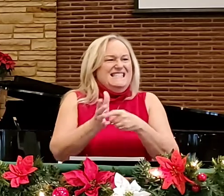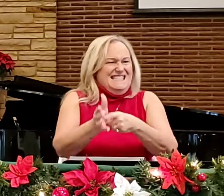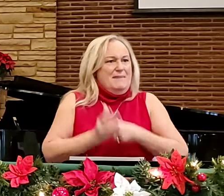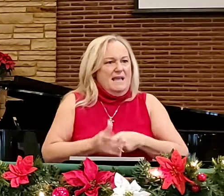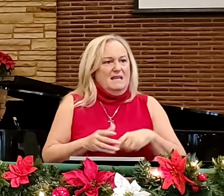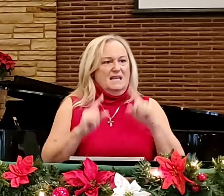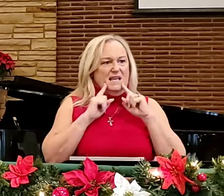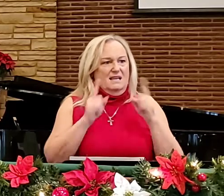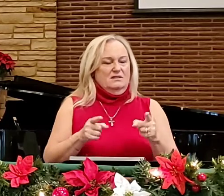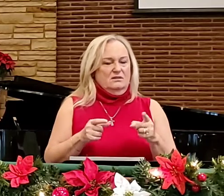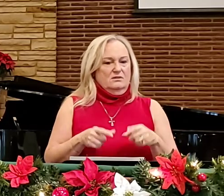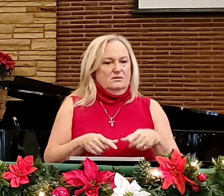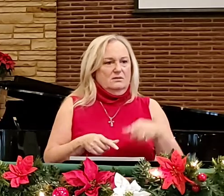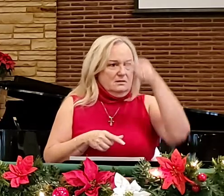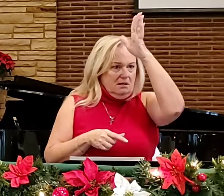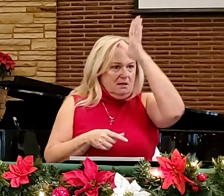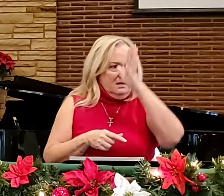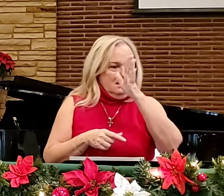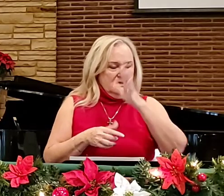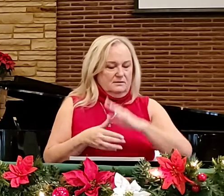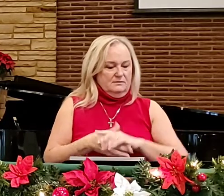answers to God.